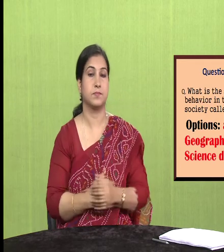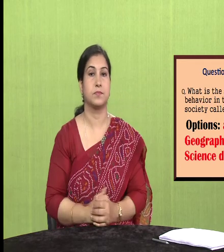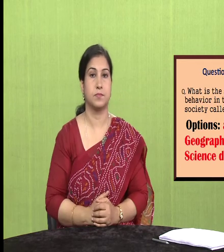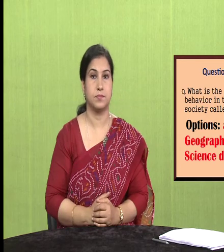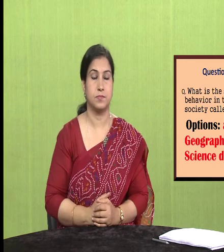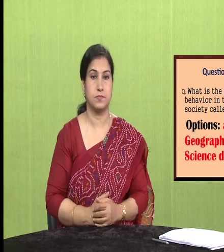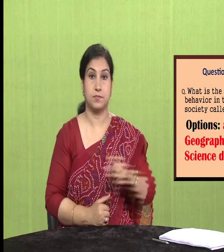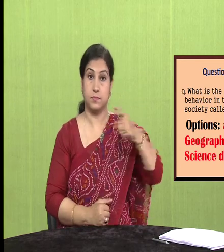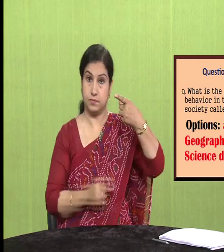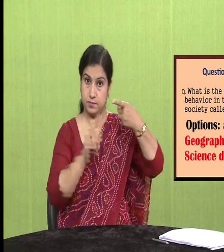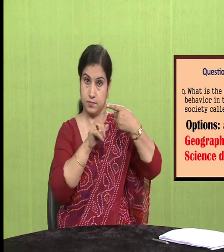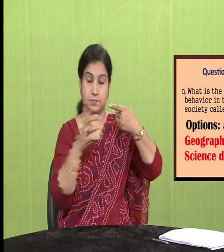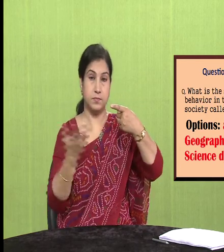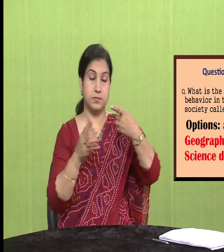The first option is history.